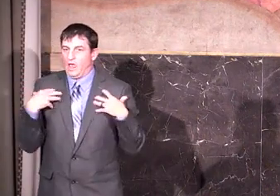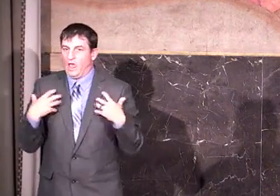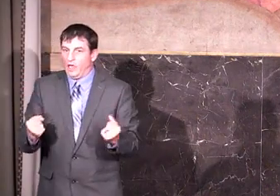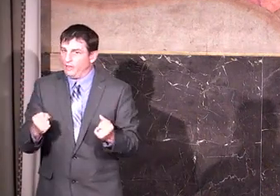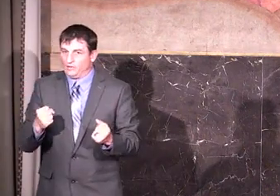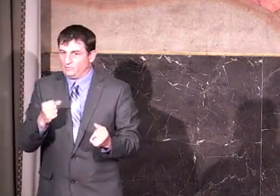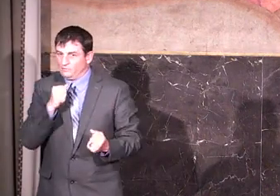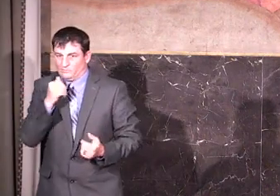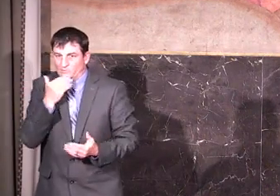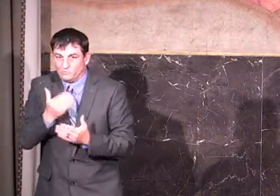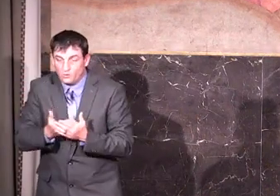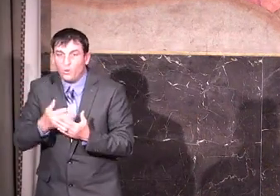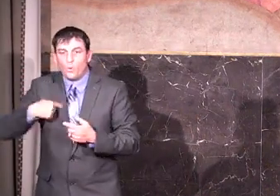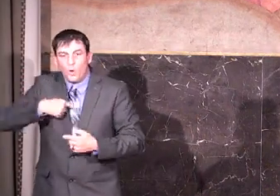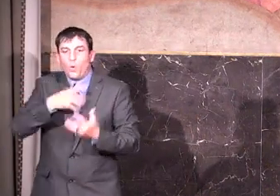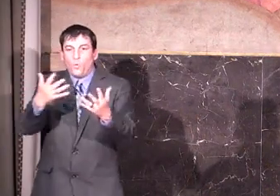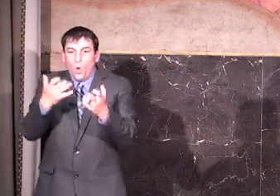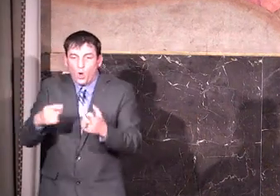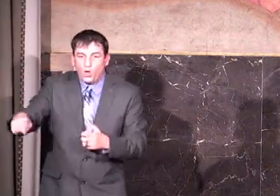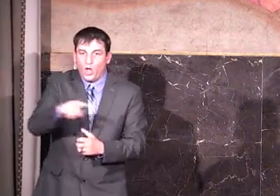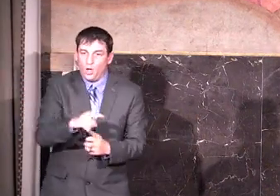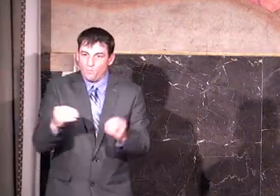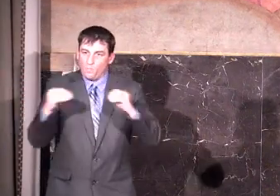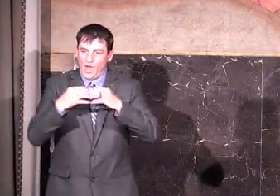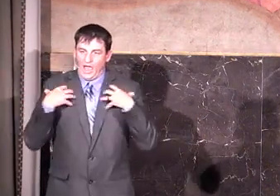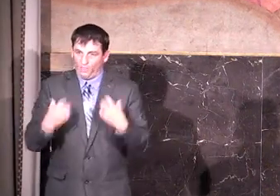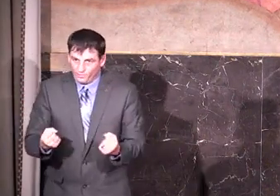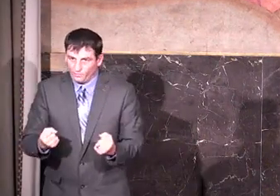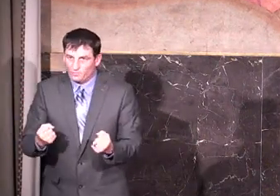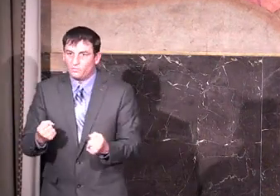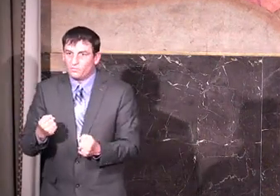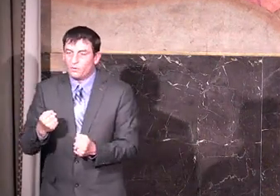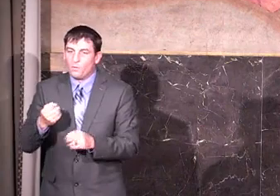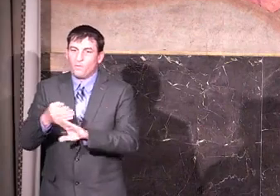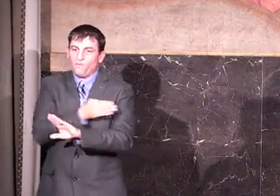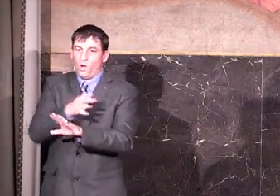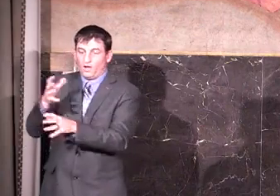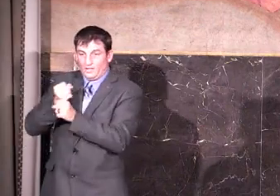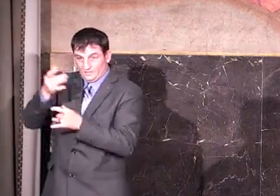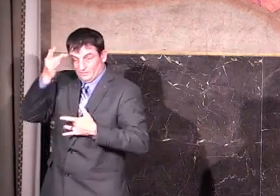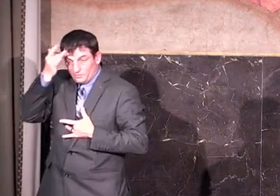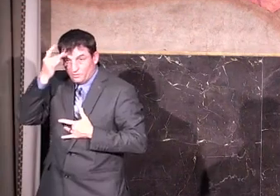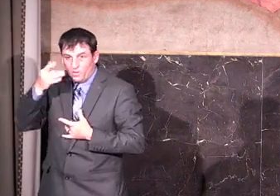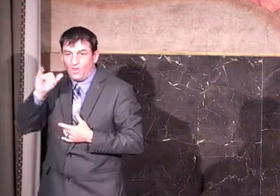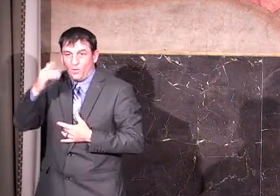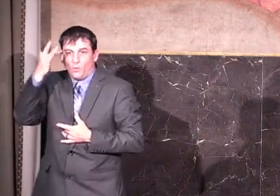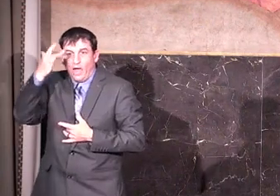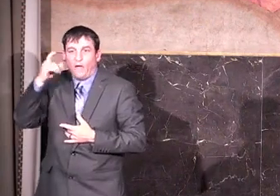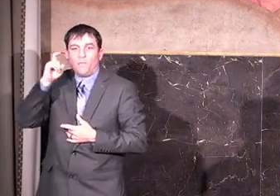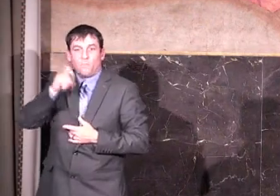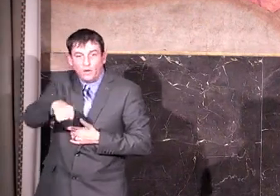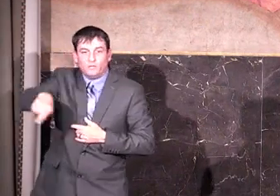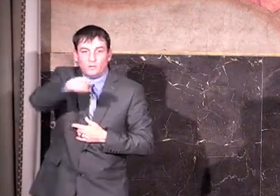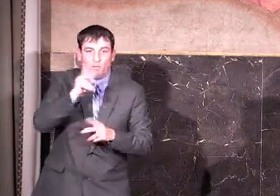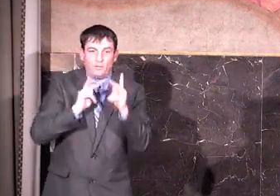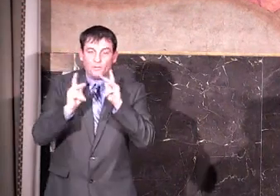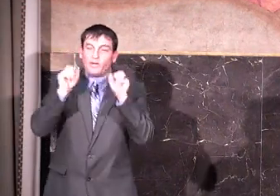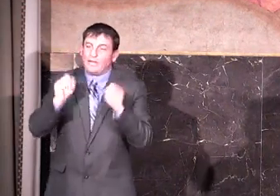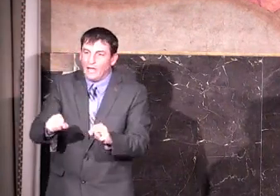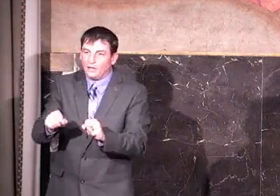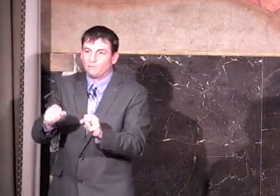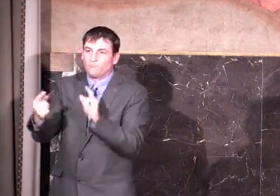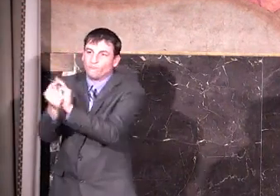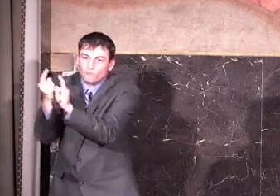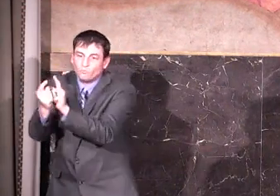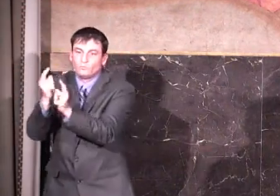as healthy as they can be if they contract this virus. So we've got to get them re-engaged with their physicians, and there are certain procedures out there that need